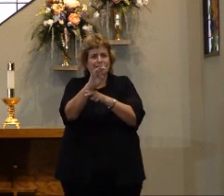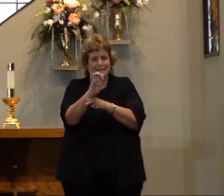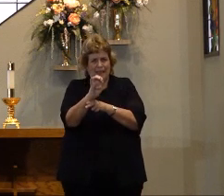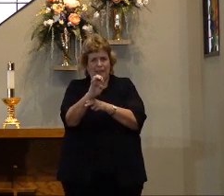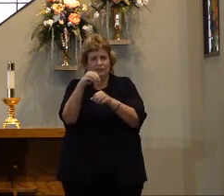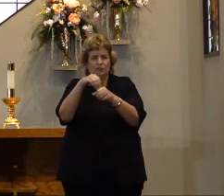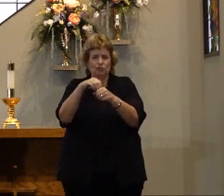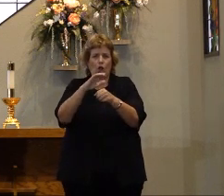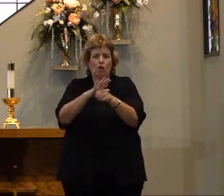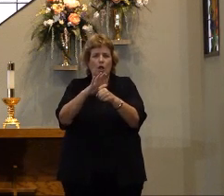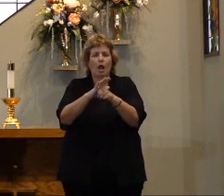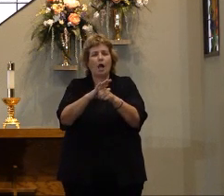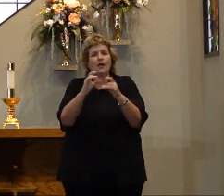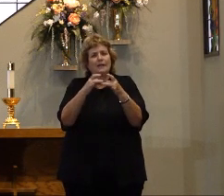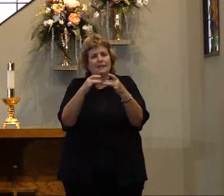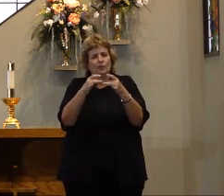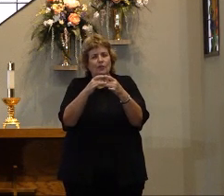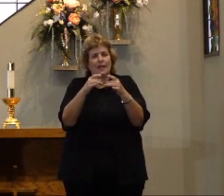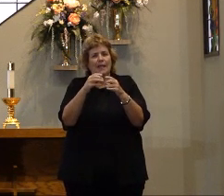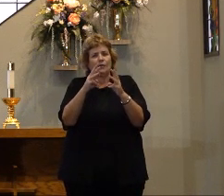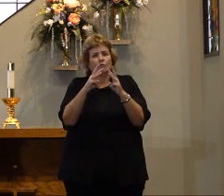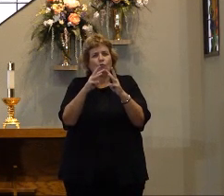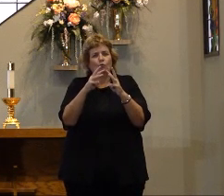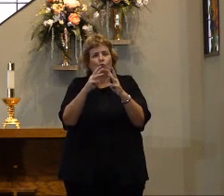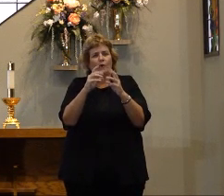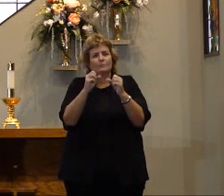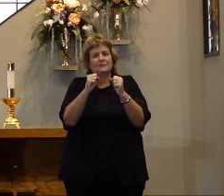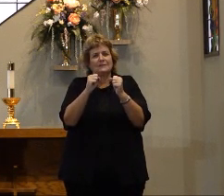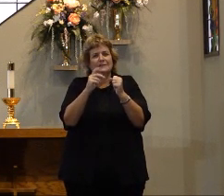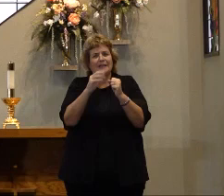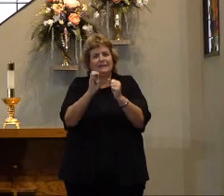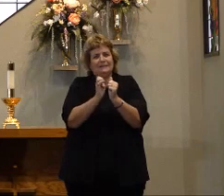We begin our worship this morning with prayer.